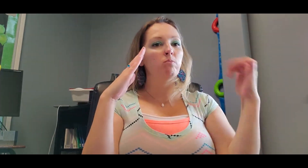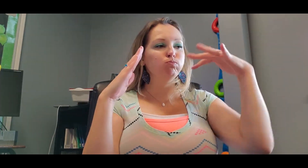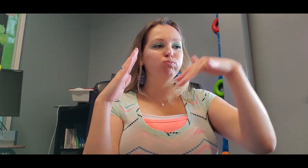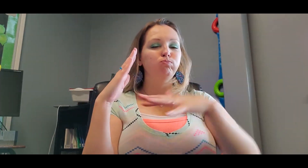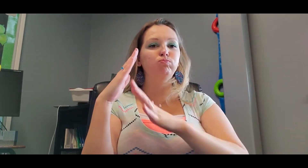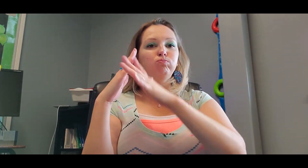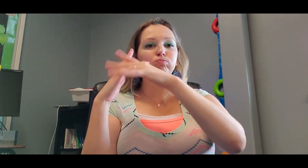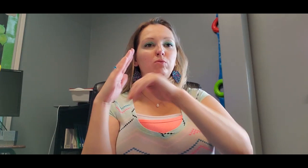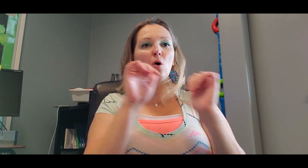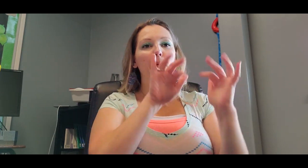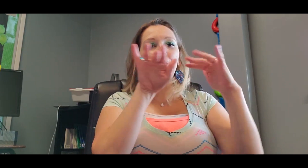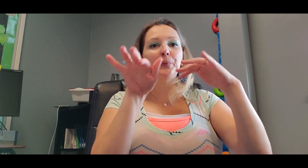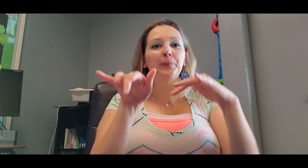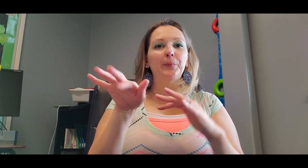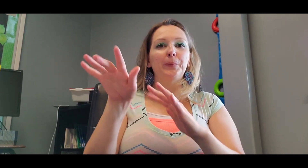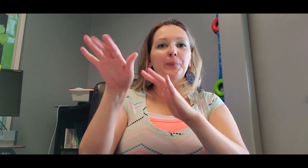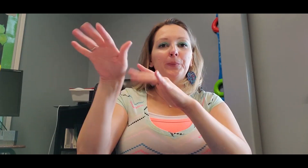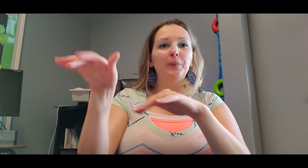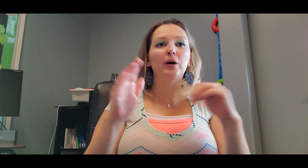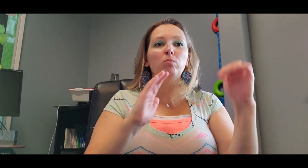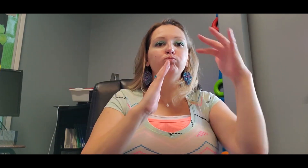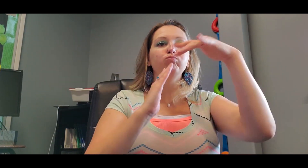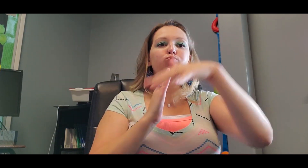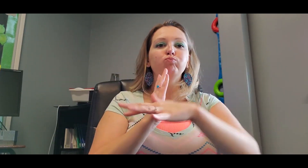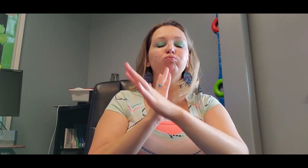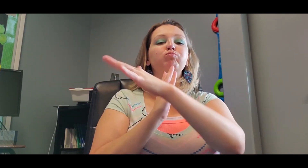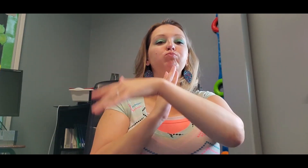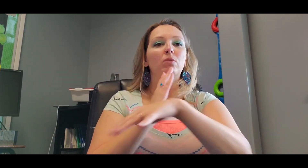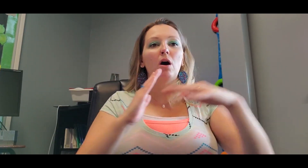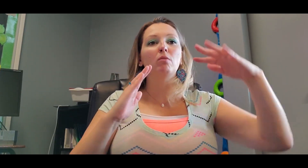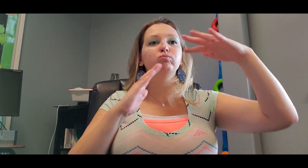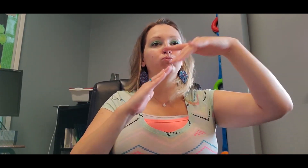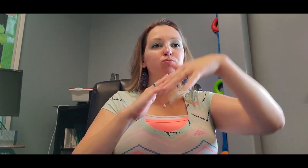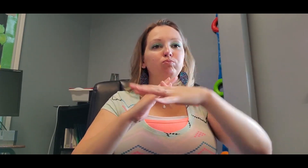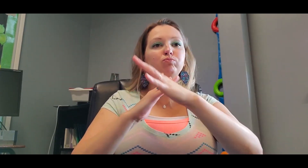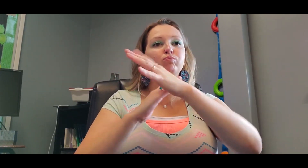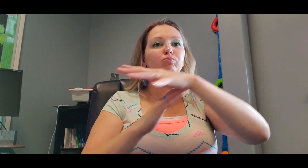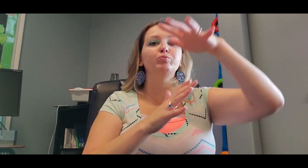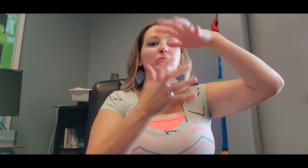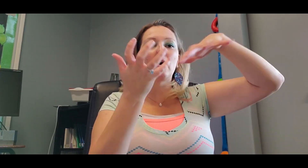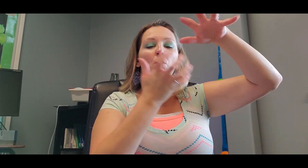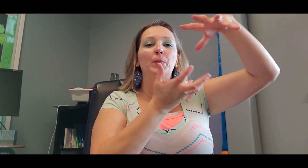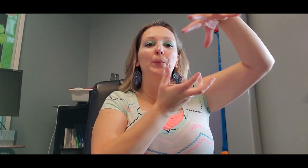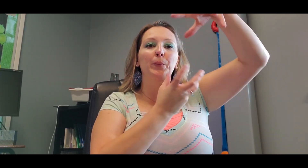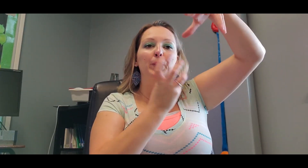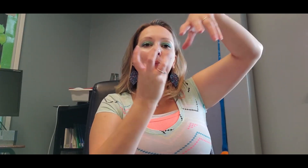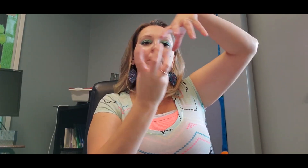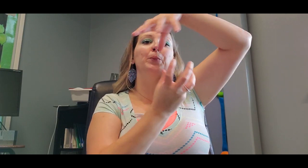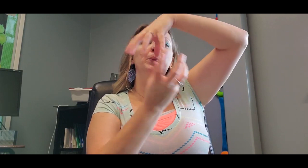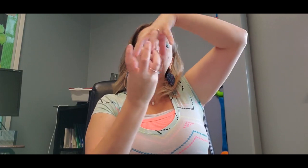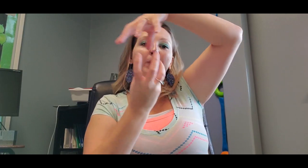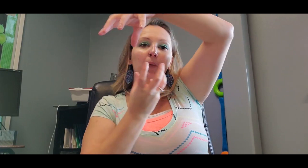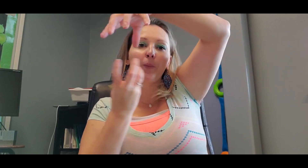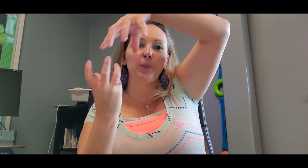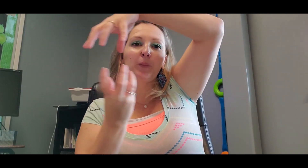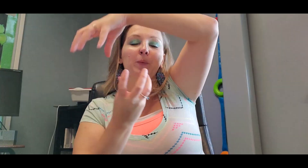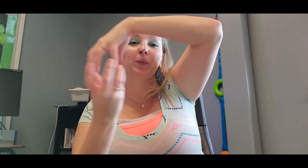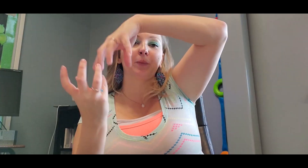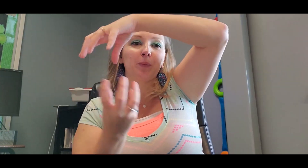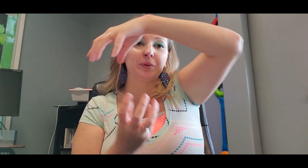mountains. It seems like it goes right through the mountains The clouds roll in, covering the